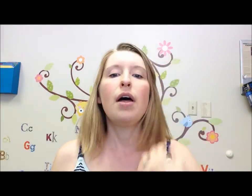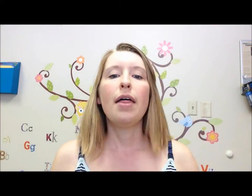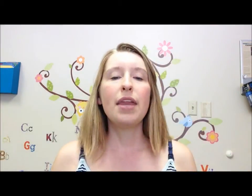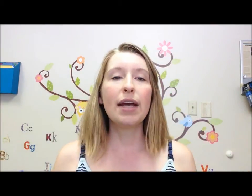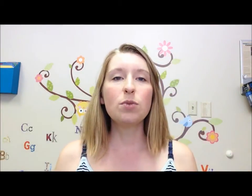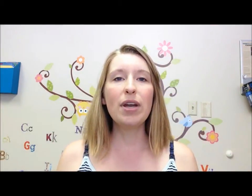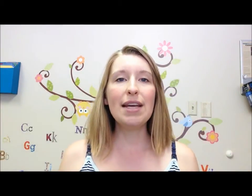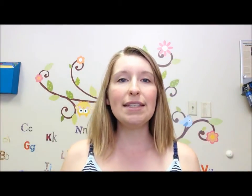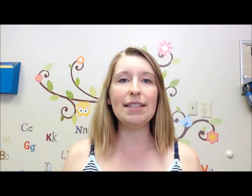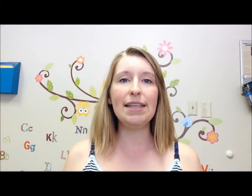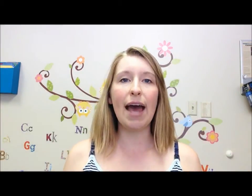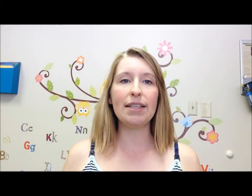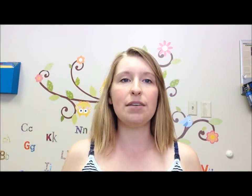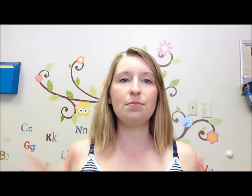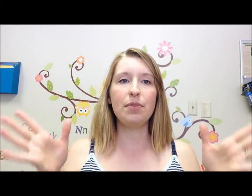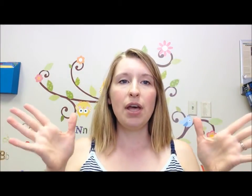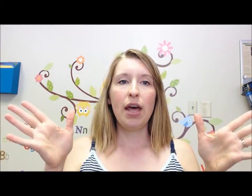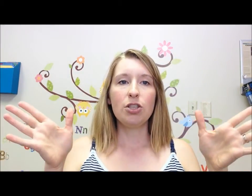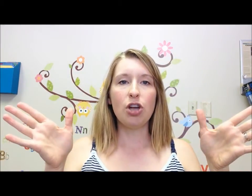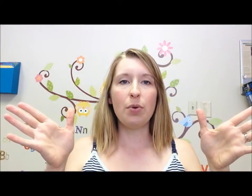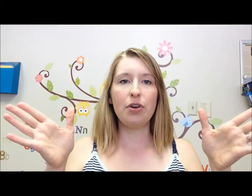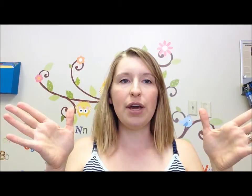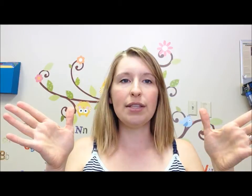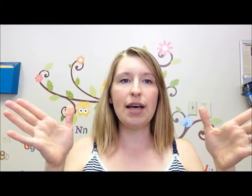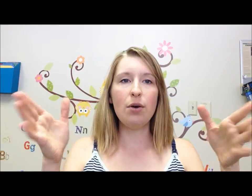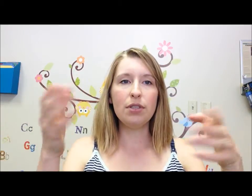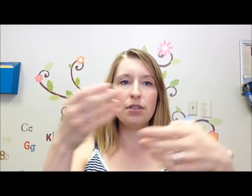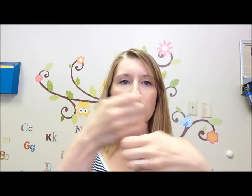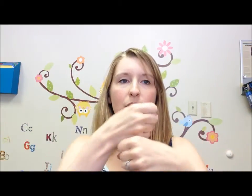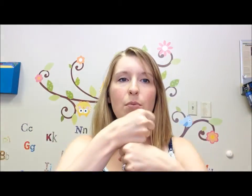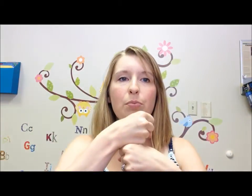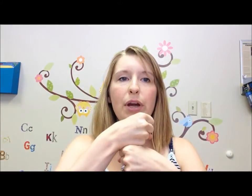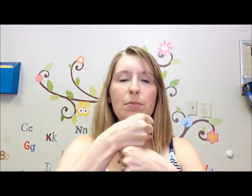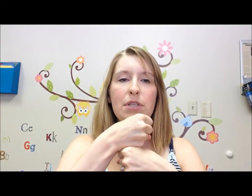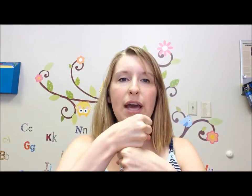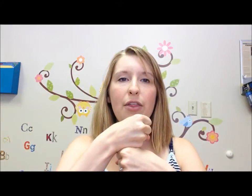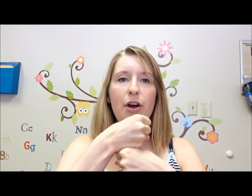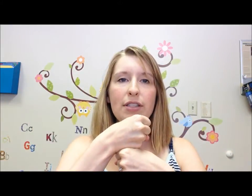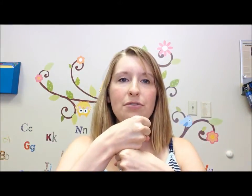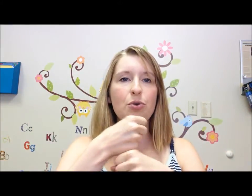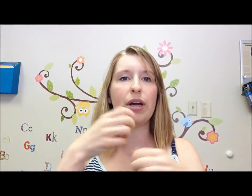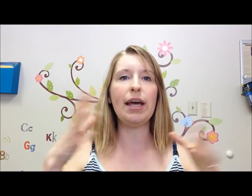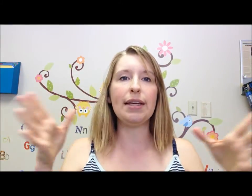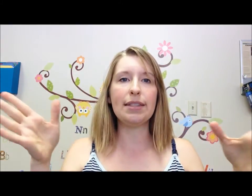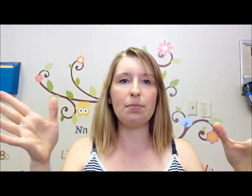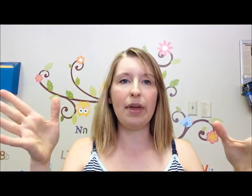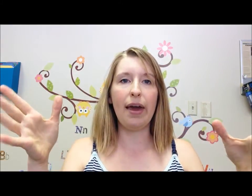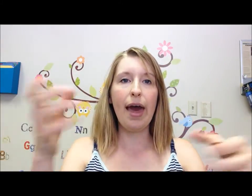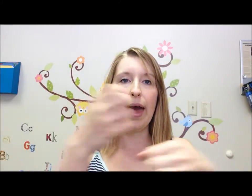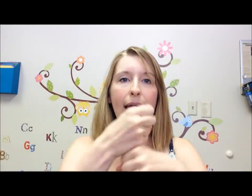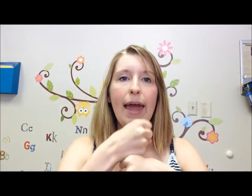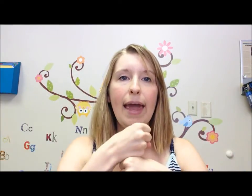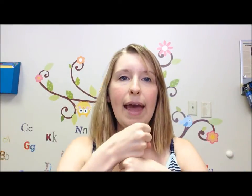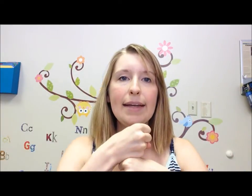The next one is get. Start with your hands out. Bring them together as if you are getting something. Get.